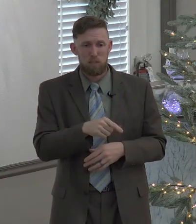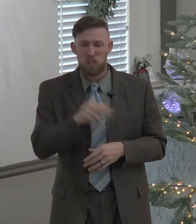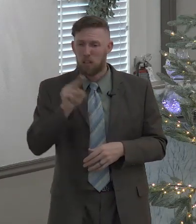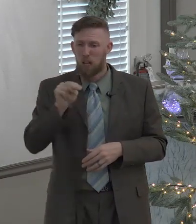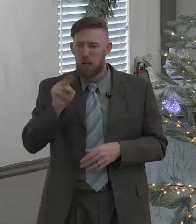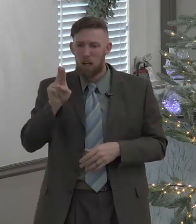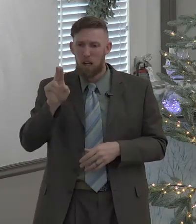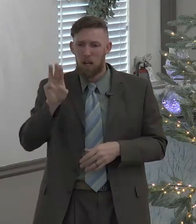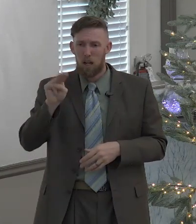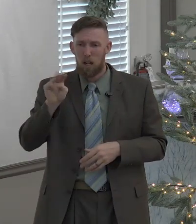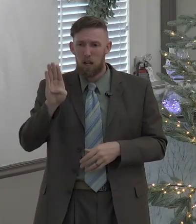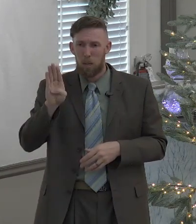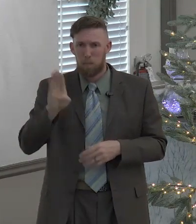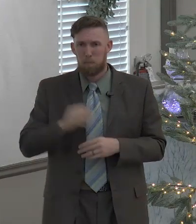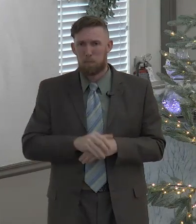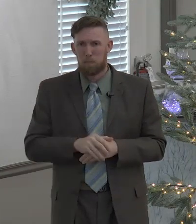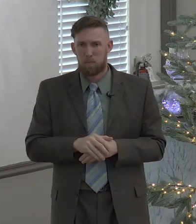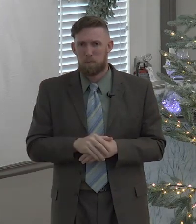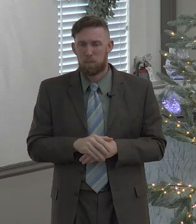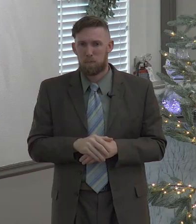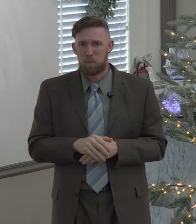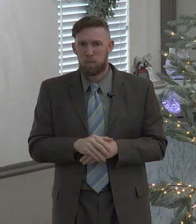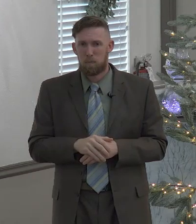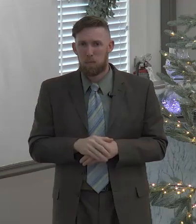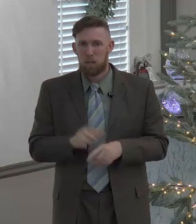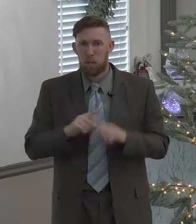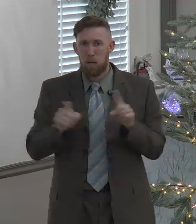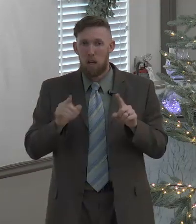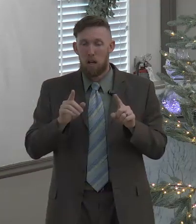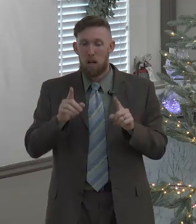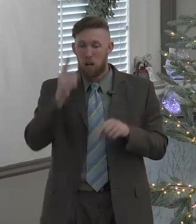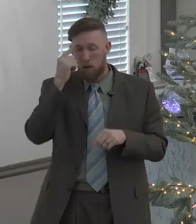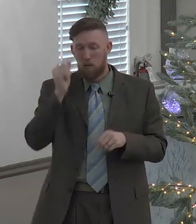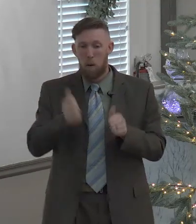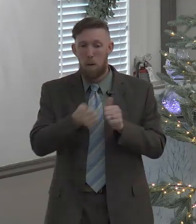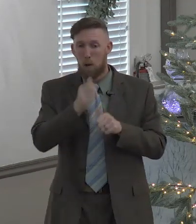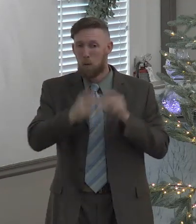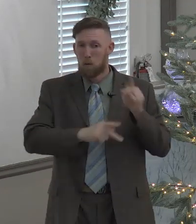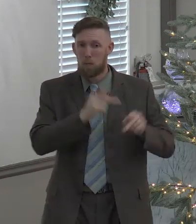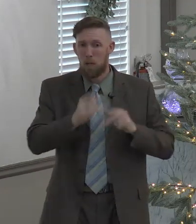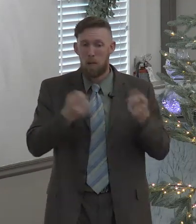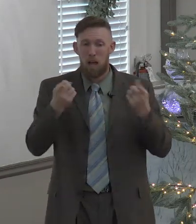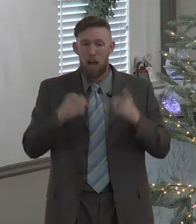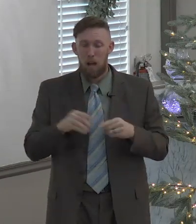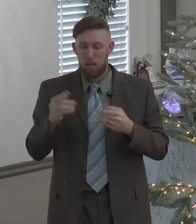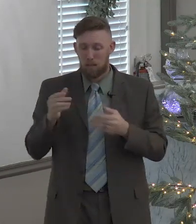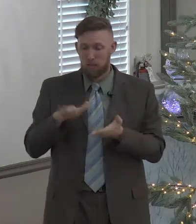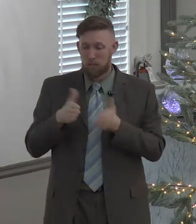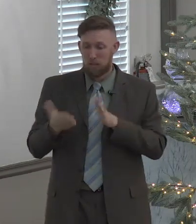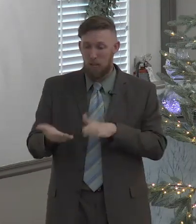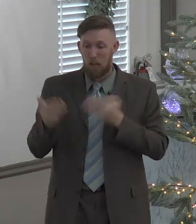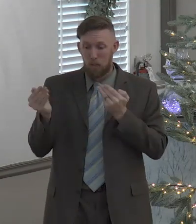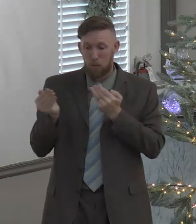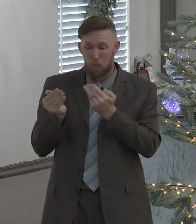But you know, for the average person, and maybe even for them as well, when death finally